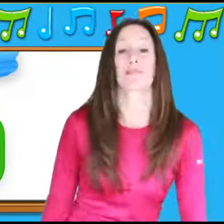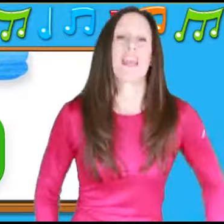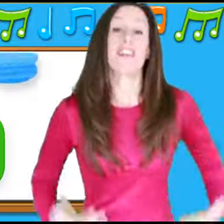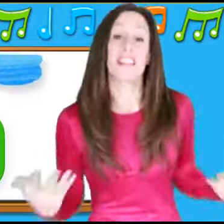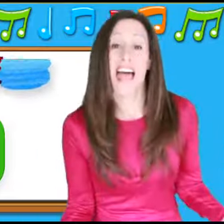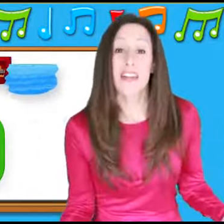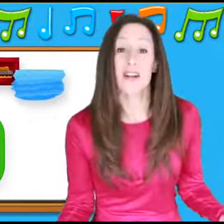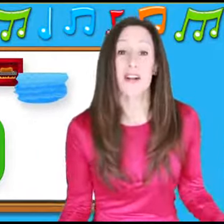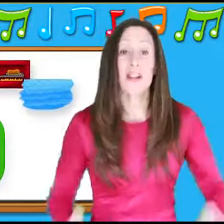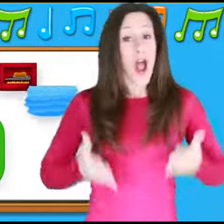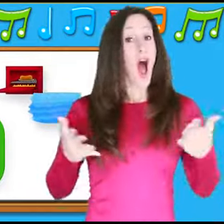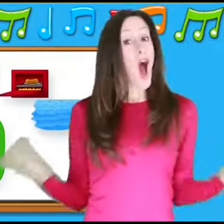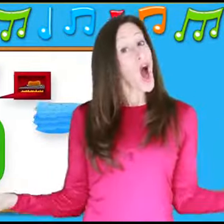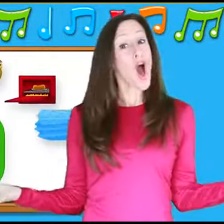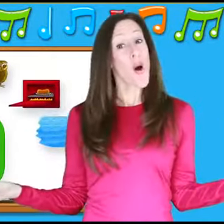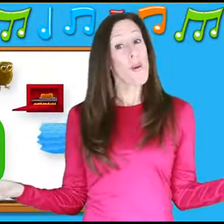The Letter O